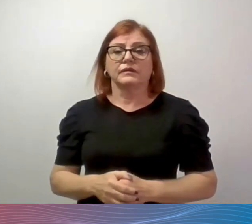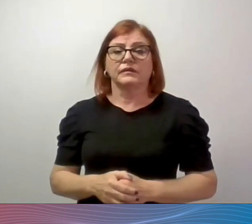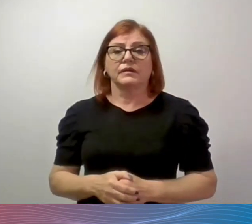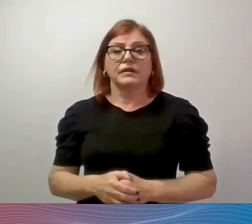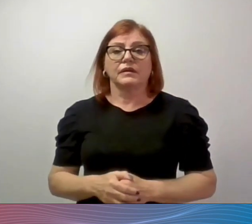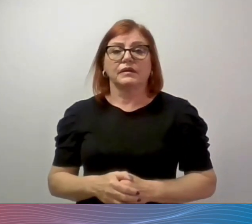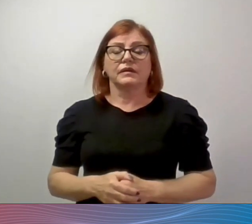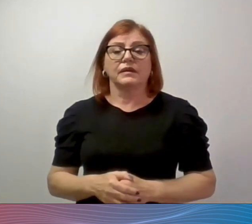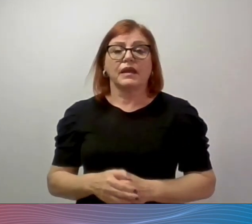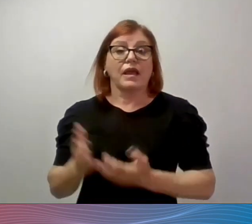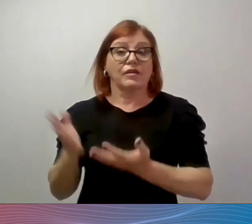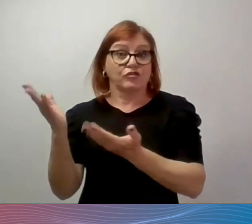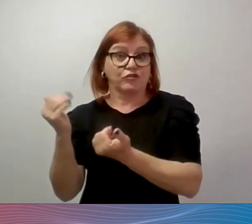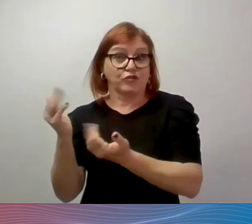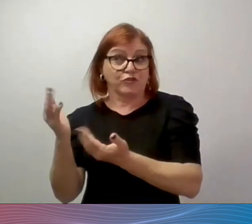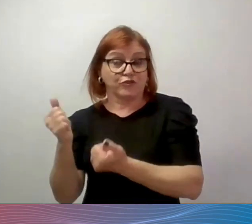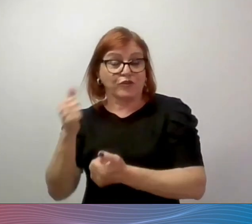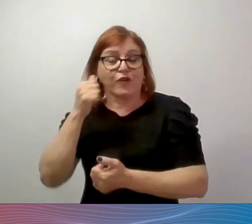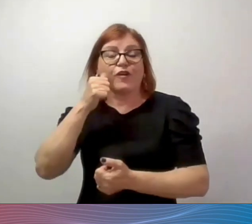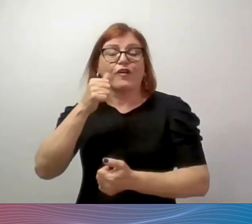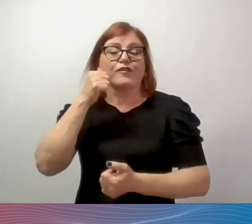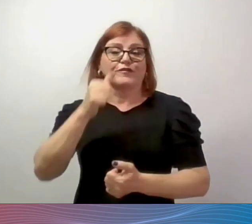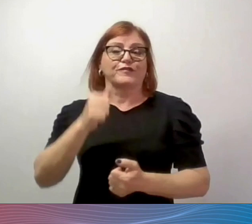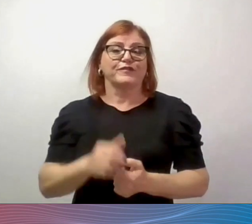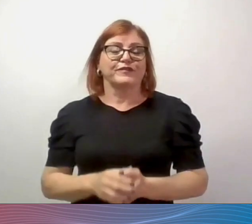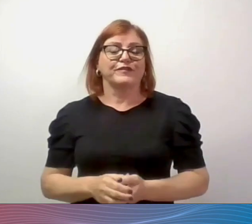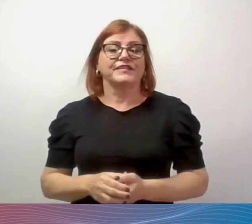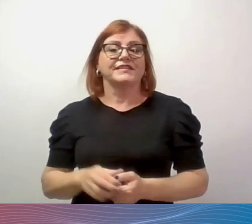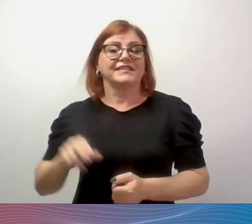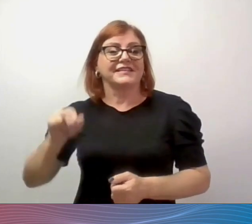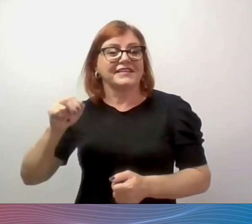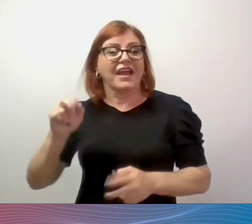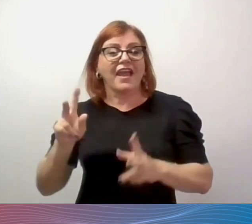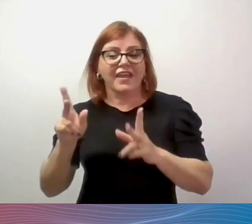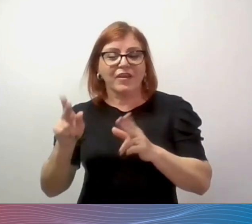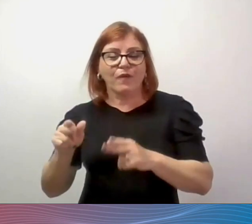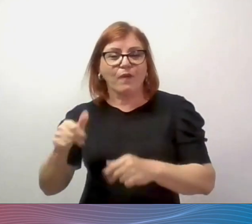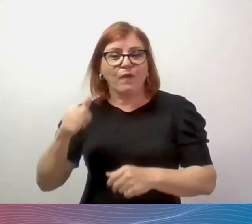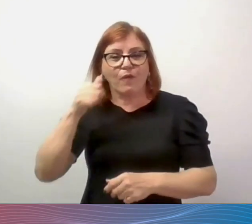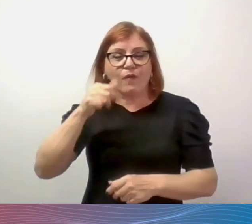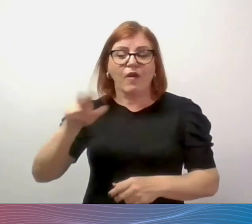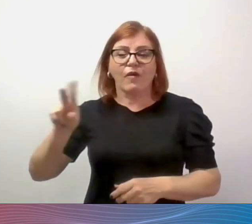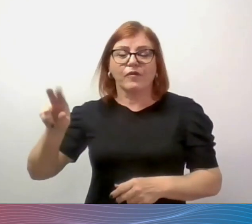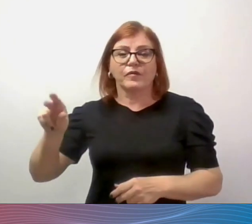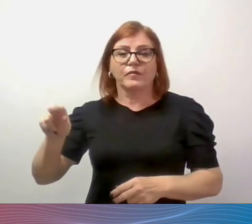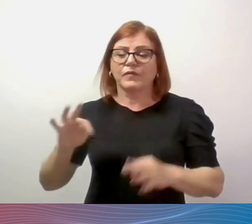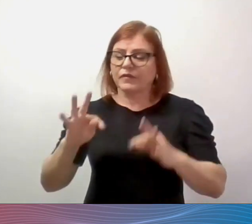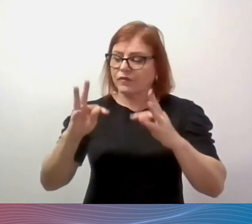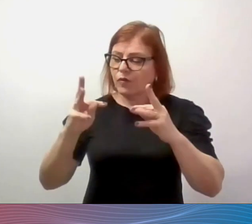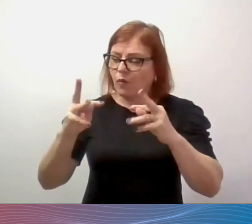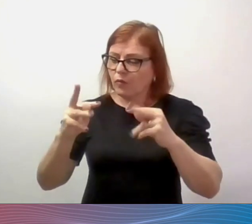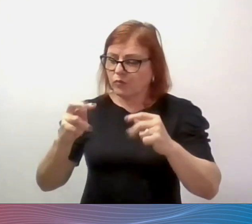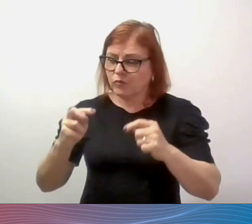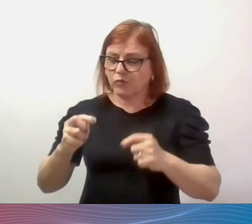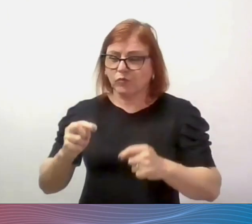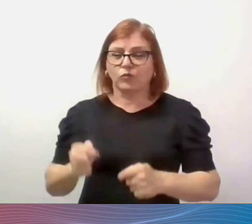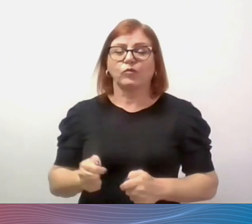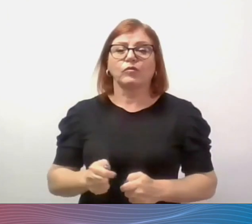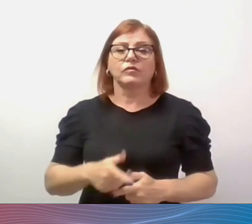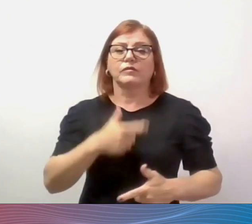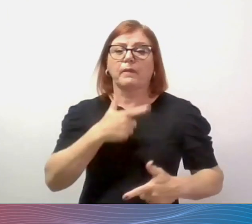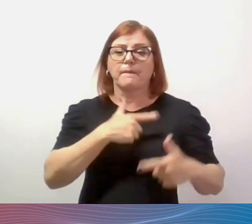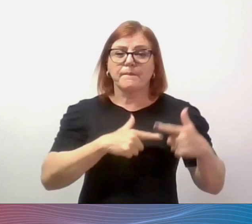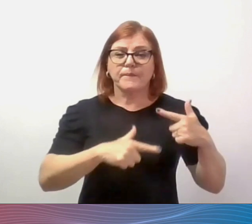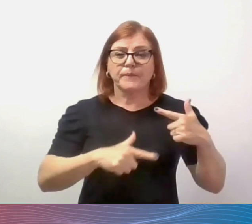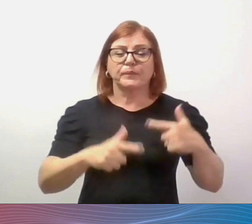irmãs. Younger women as sisters. Com toda pureza. With all purity. Com